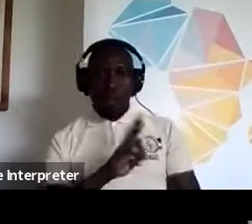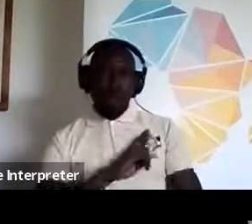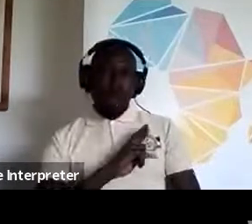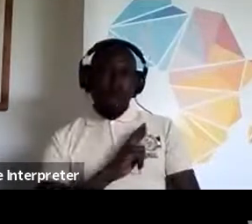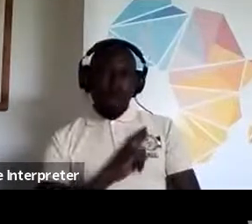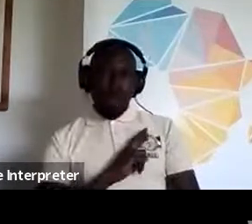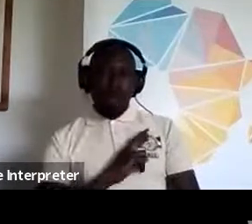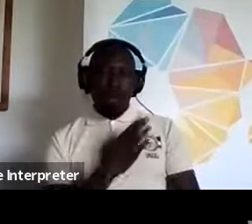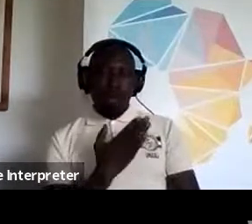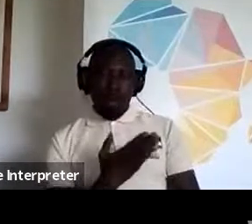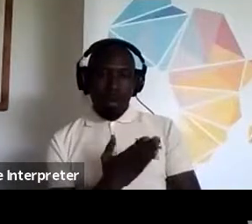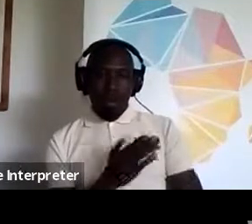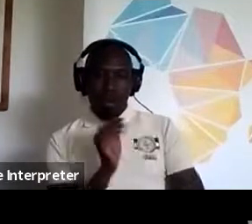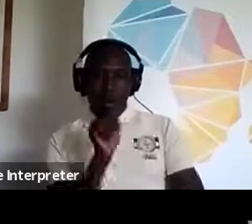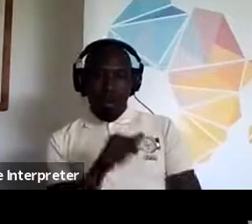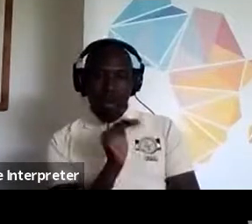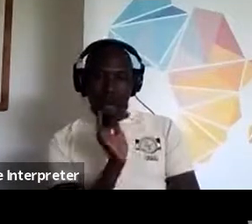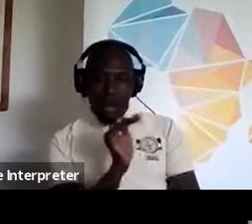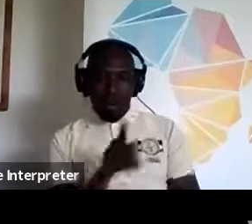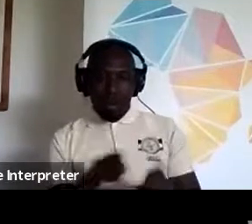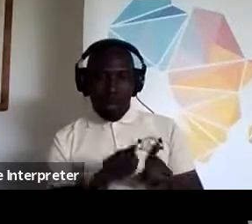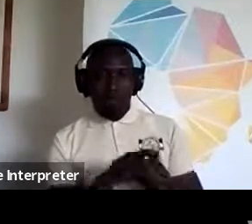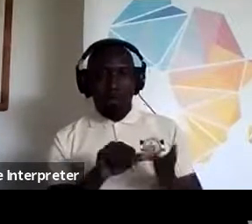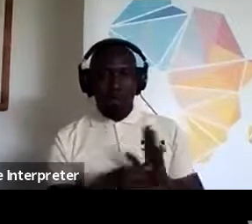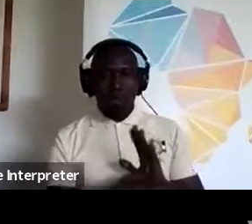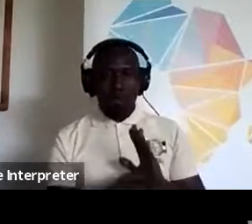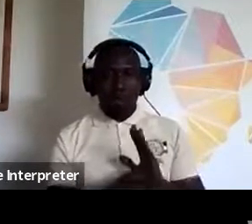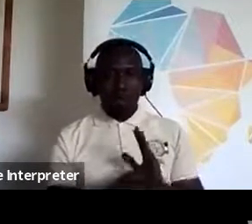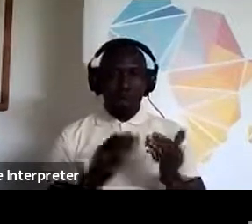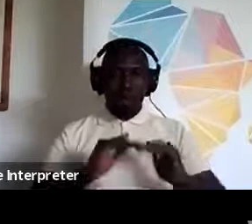the aspects.